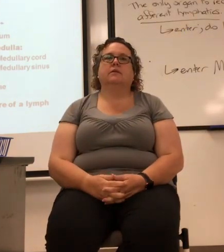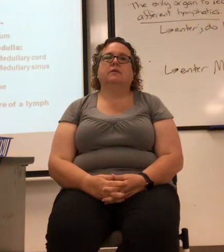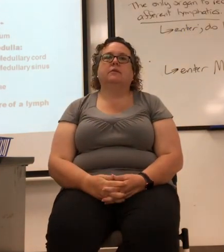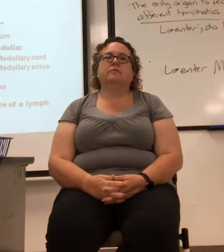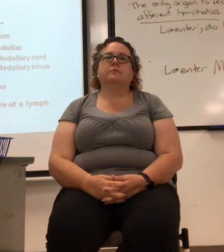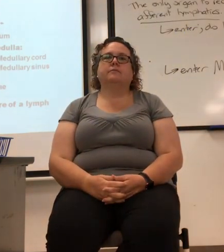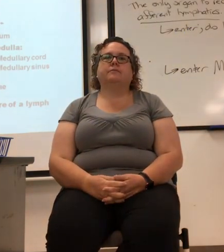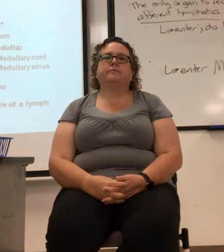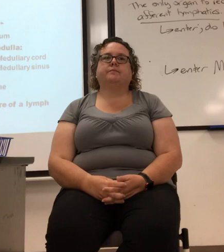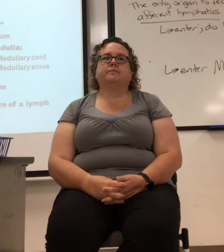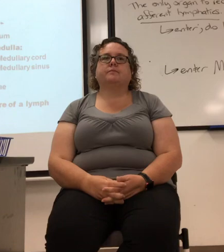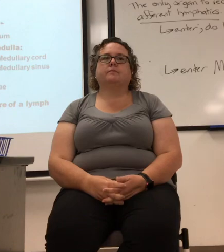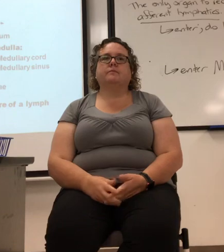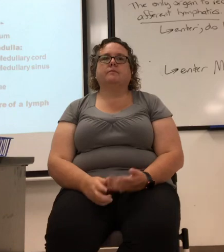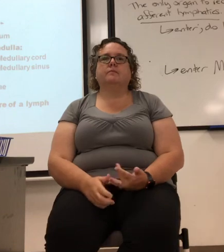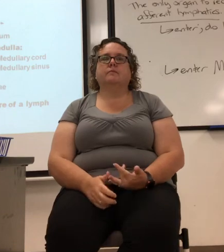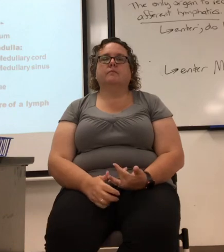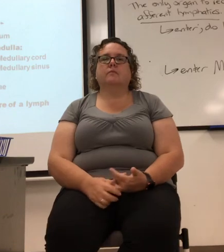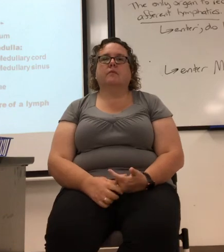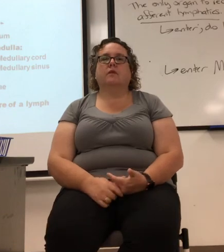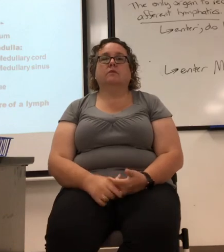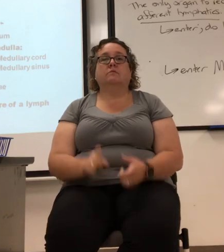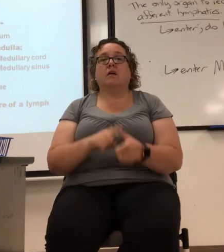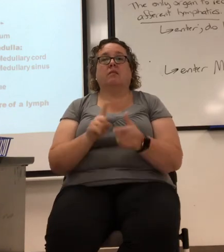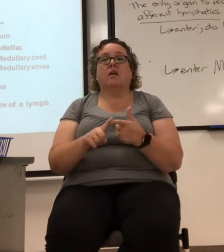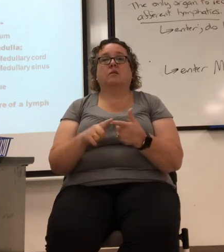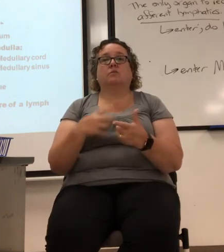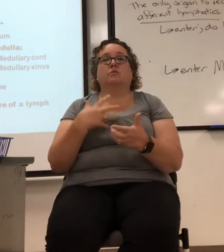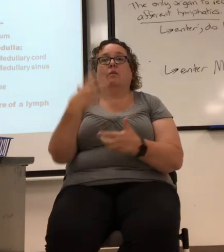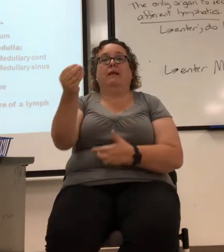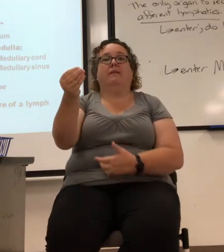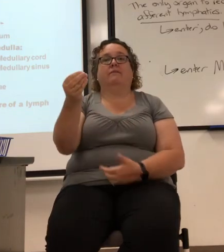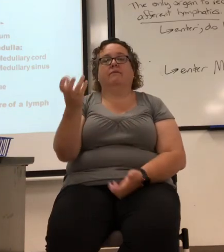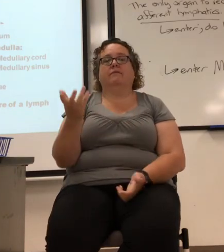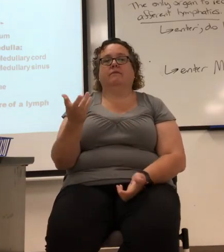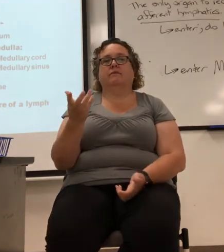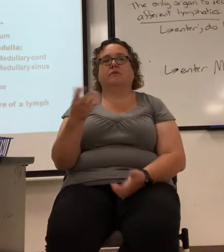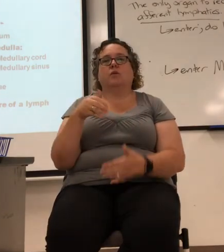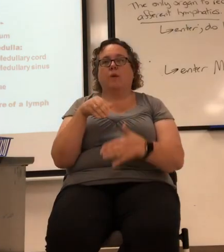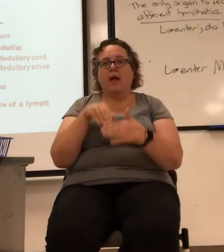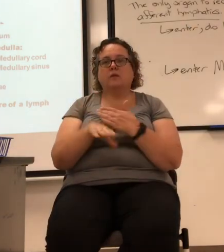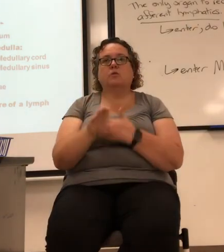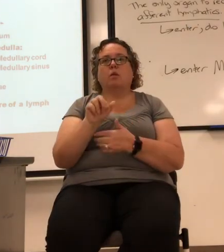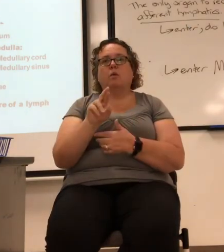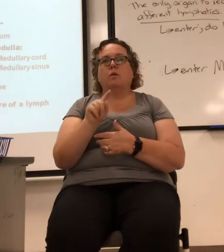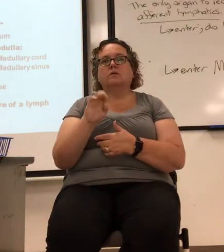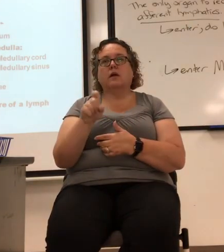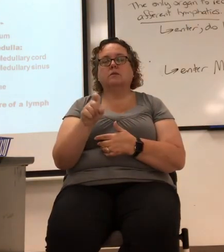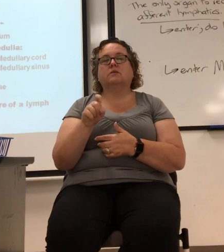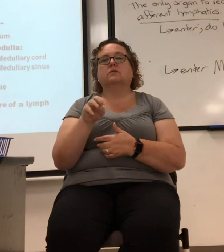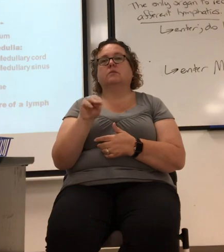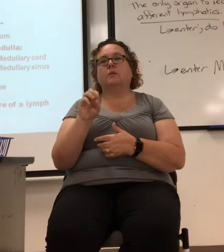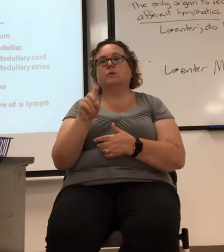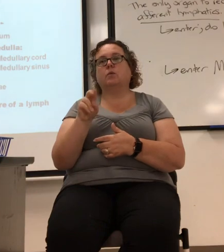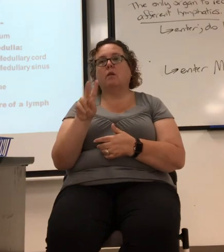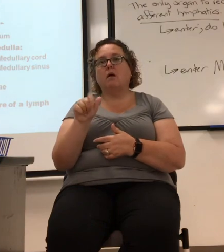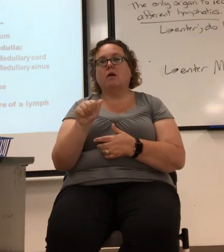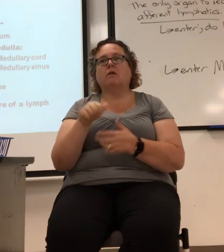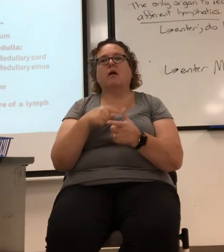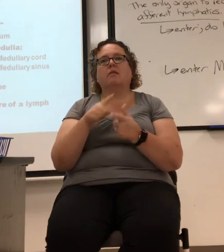So I'll just put sinus. And then you leave, okay? You enter the cortex, enter the medulla, then